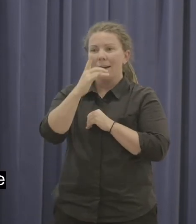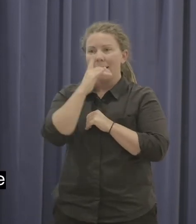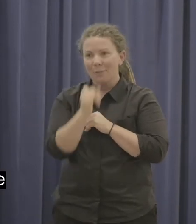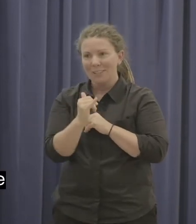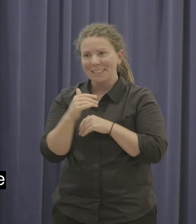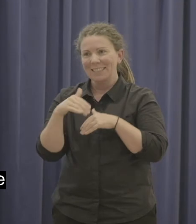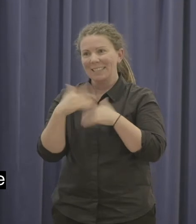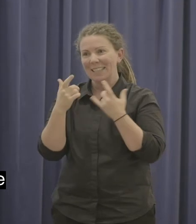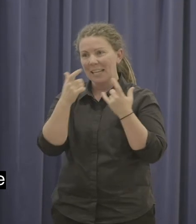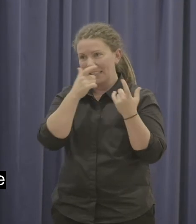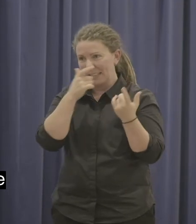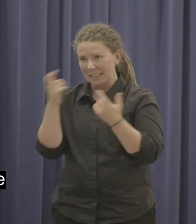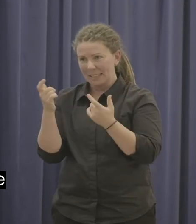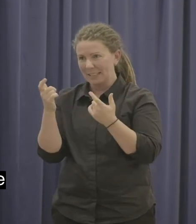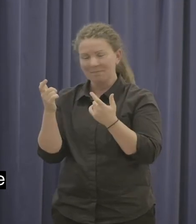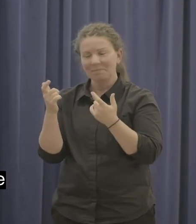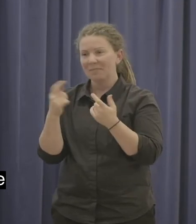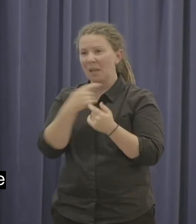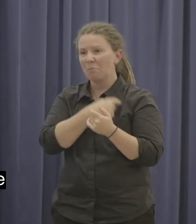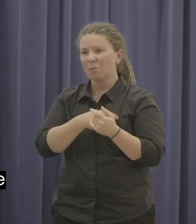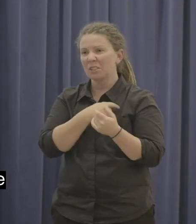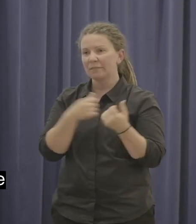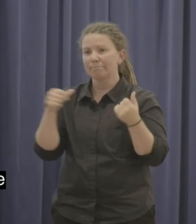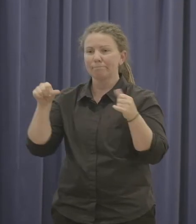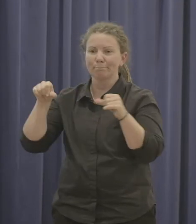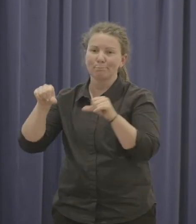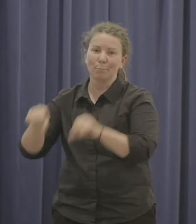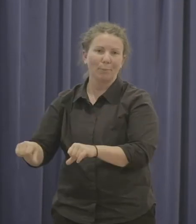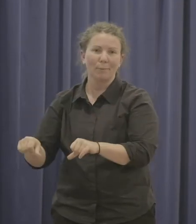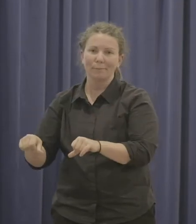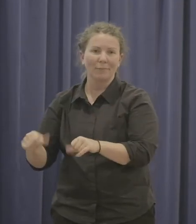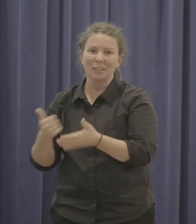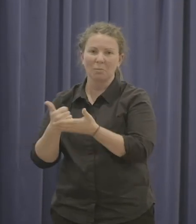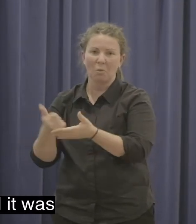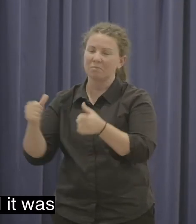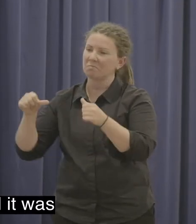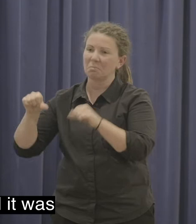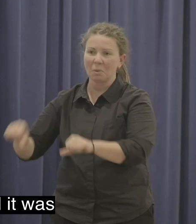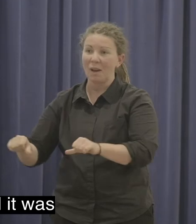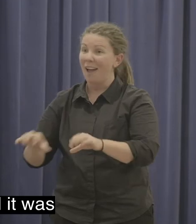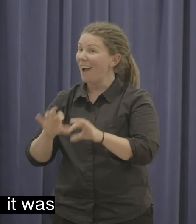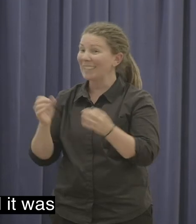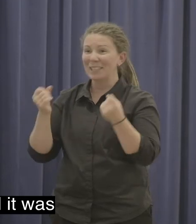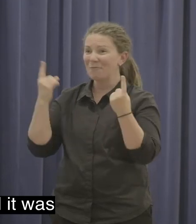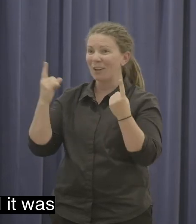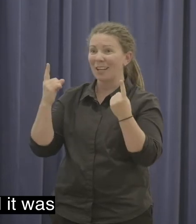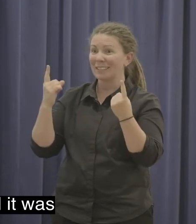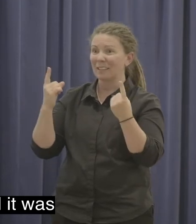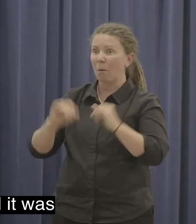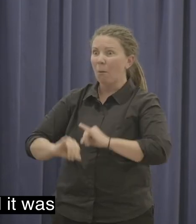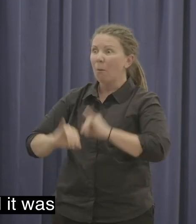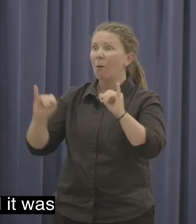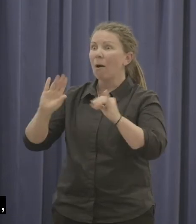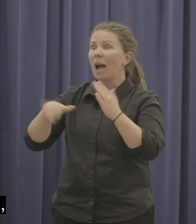Unfortunately, the daycare offered empty promises about supporting Billy, and I didn't realise just how bad it